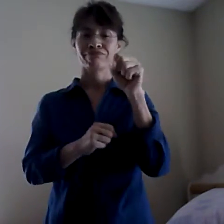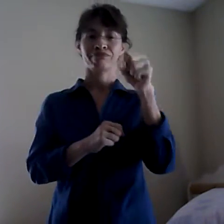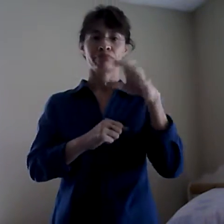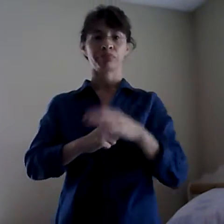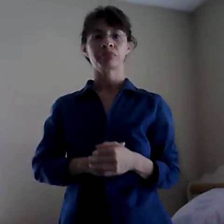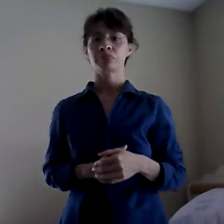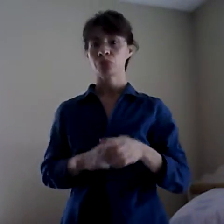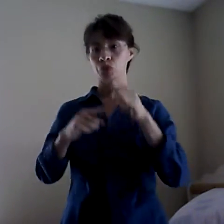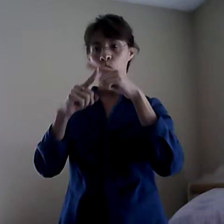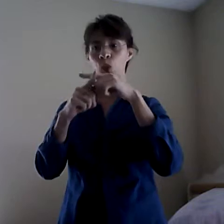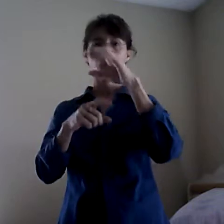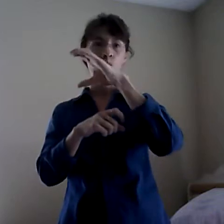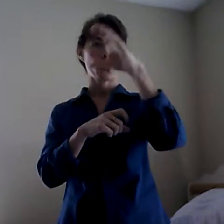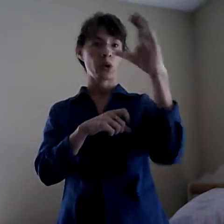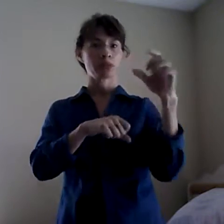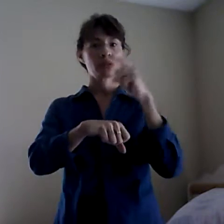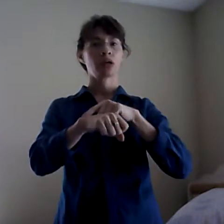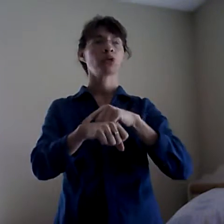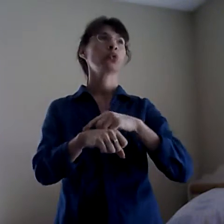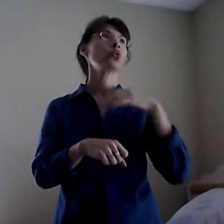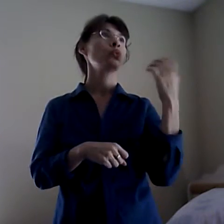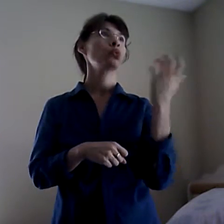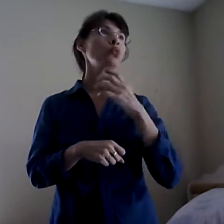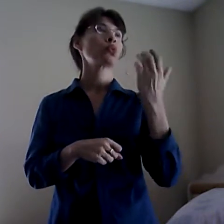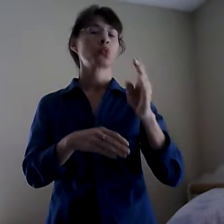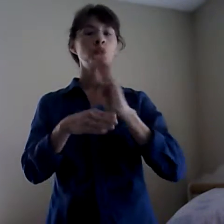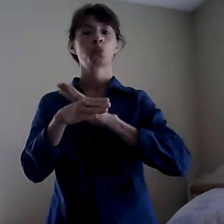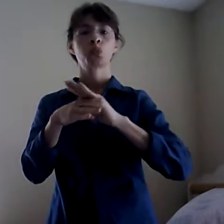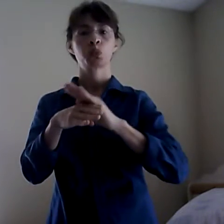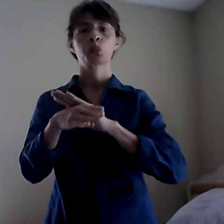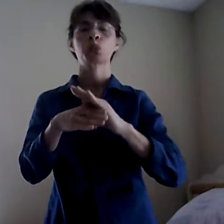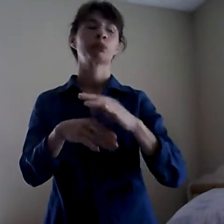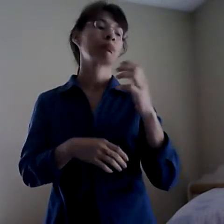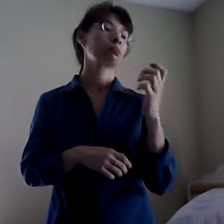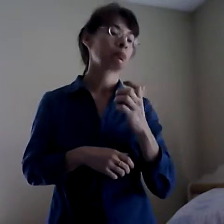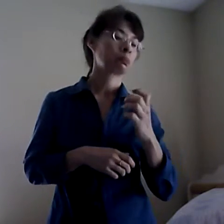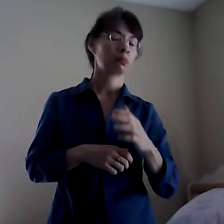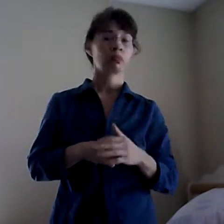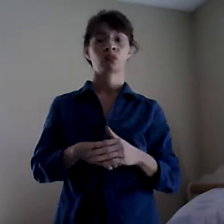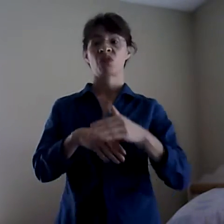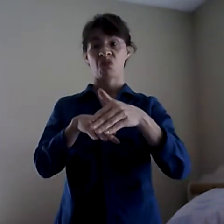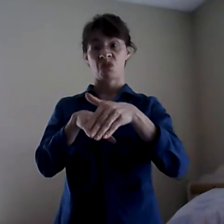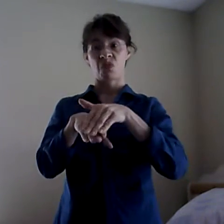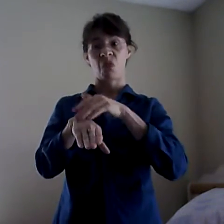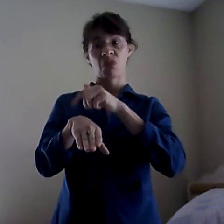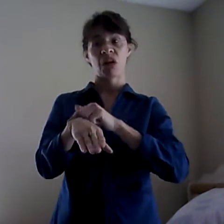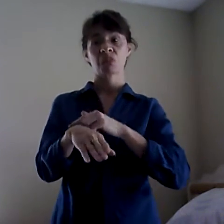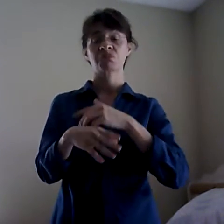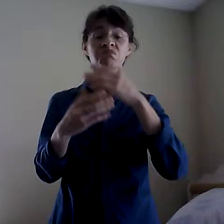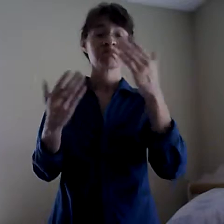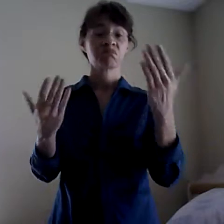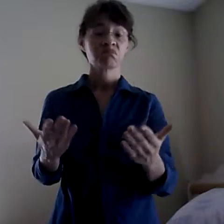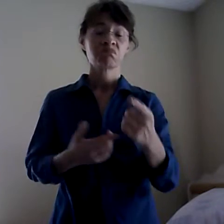Christmas is really busy. That's the busiest time. Our slower times are during the summer,